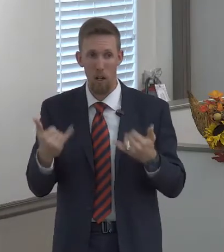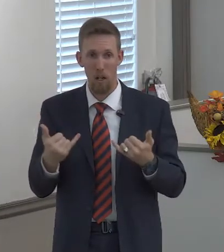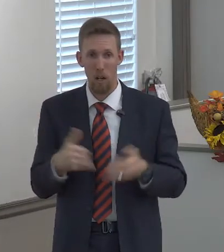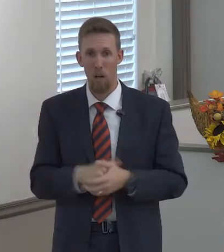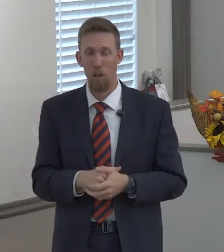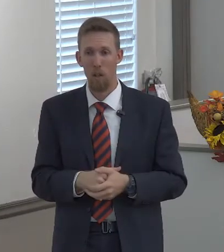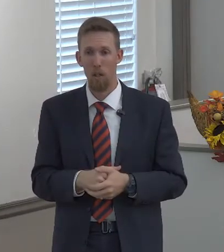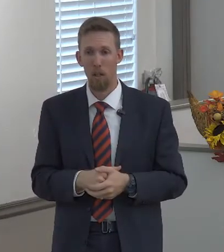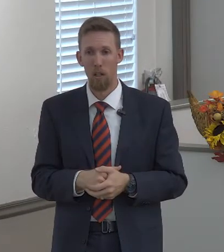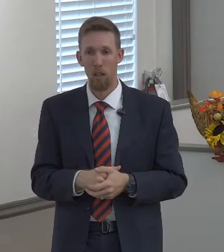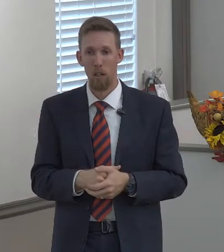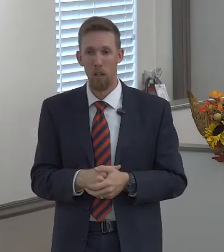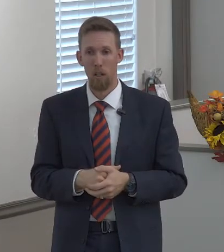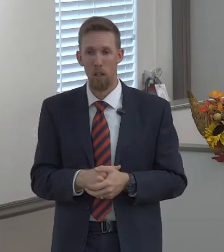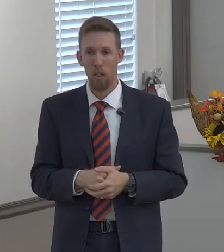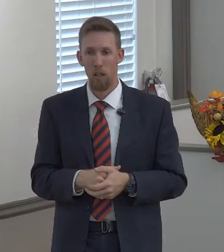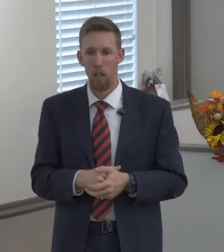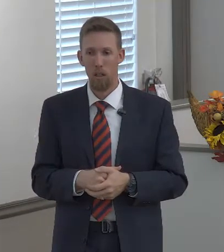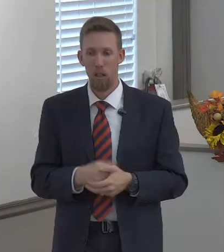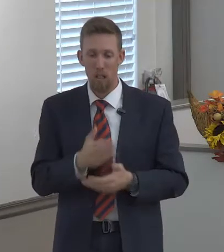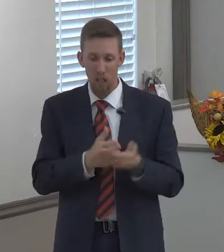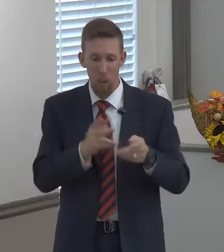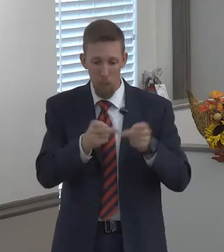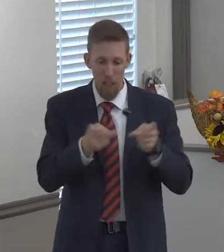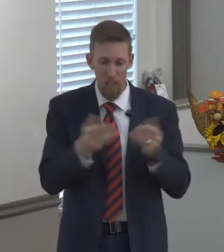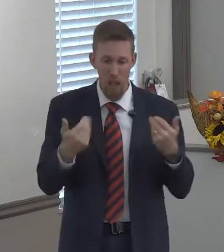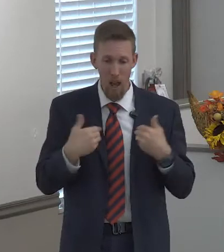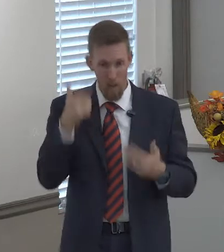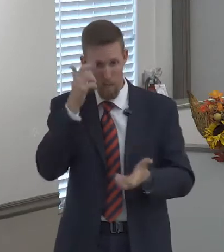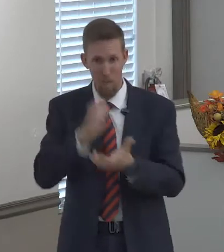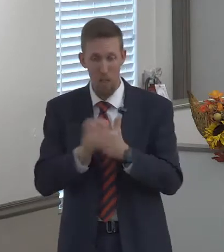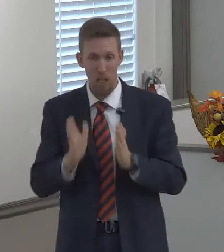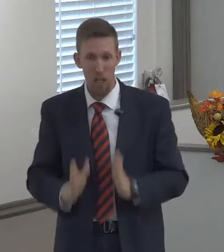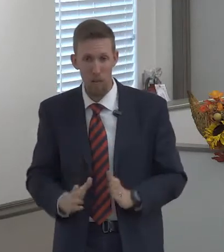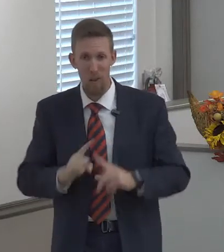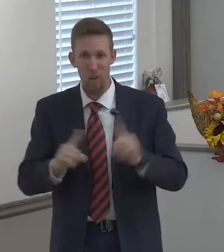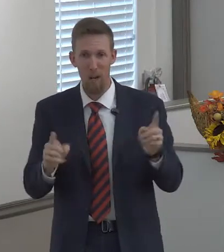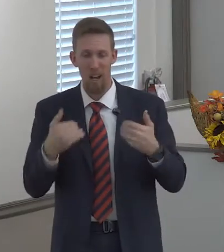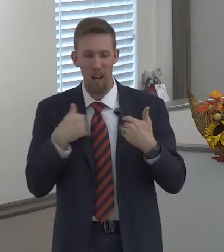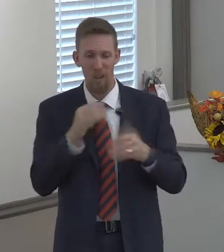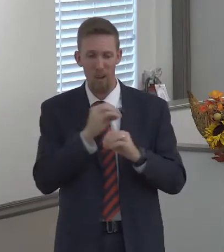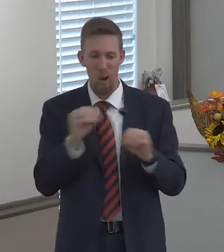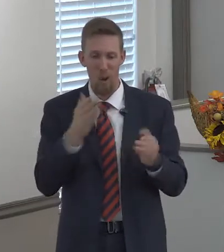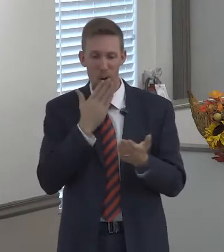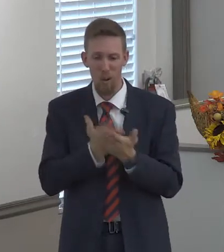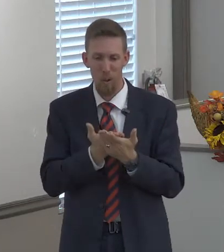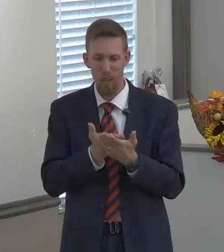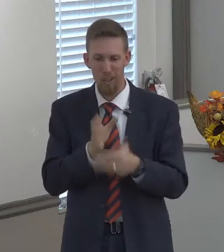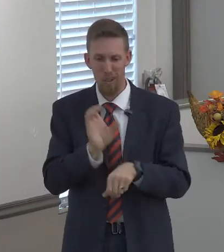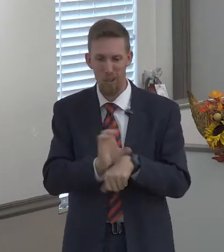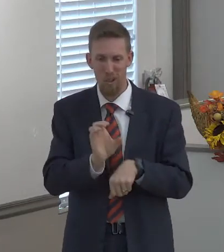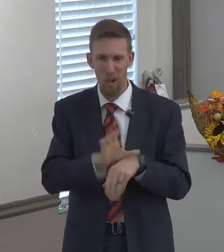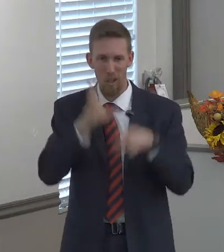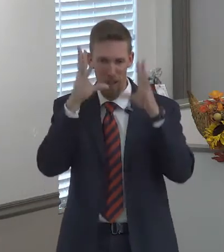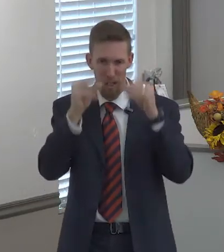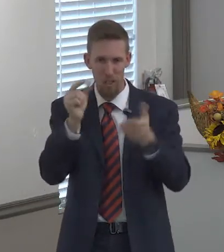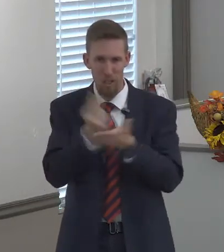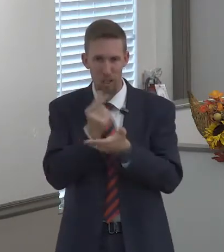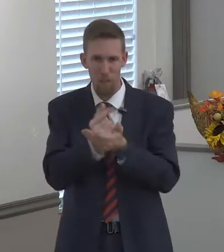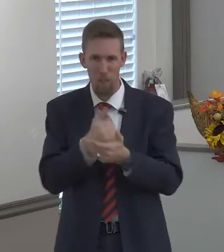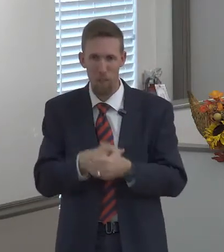Thirdly, we ought to thank God for a good local church, and that's our theme this morning. That's our theme for this